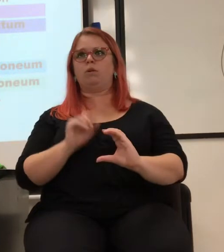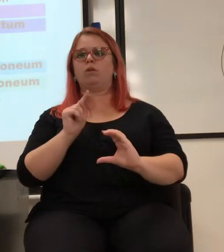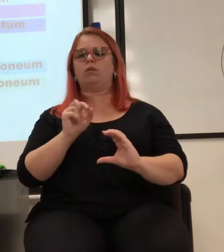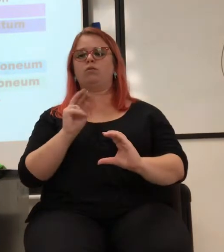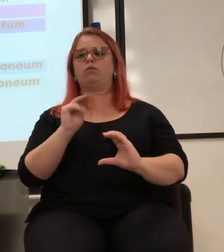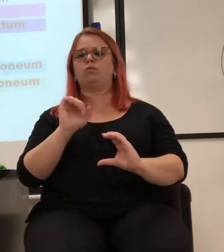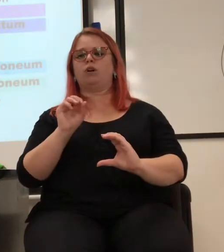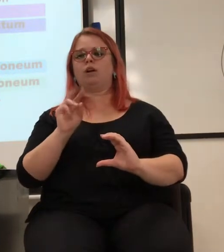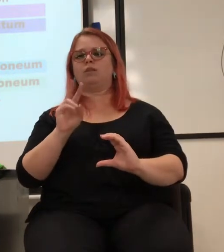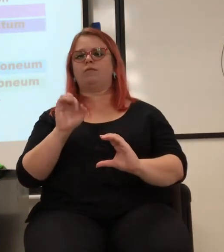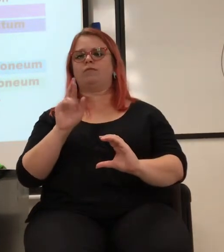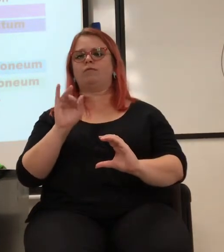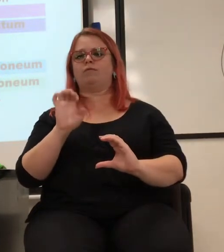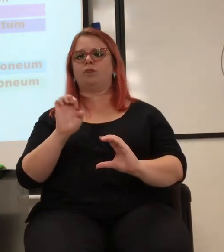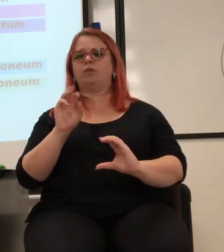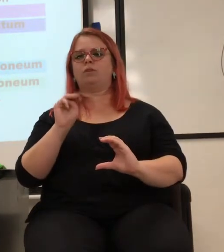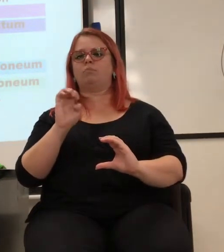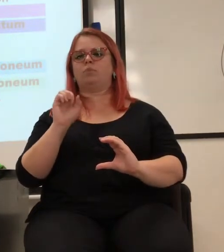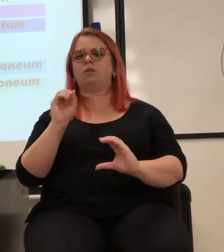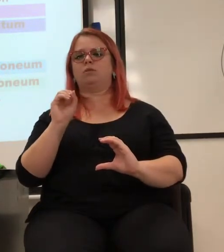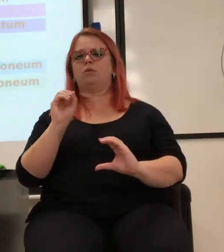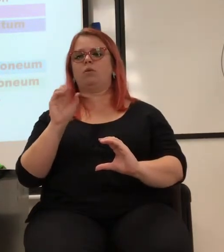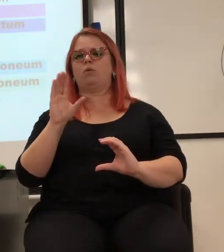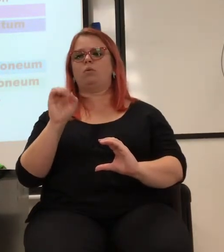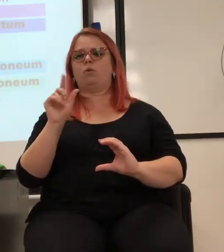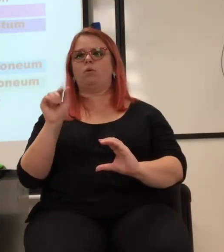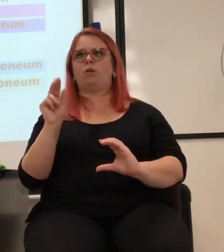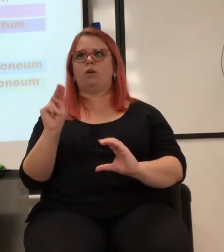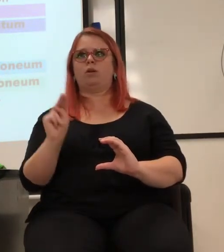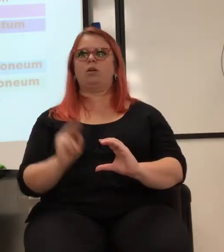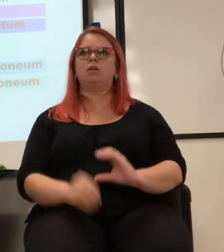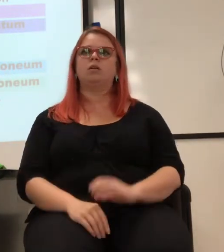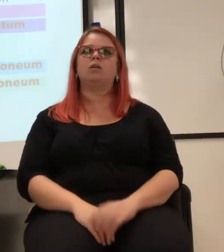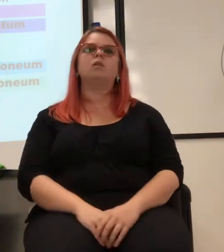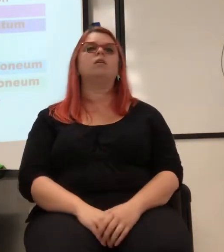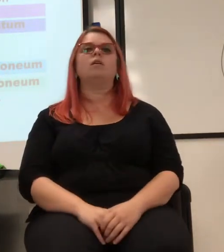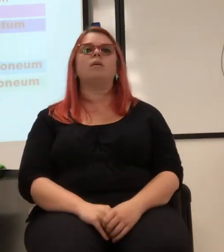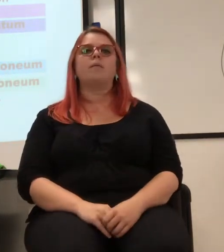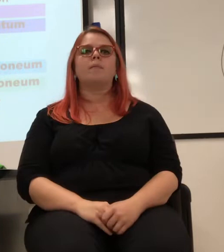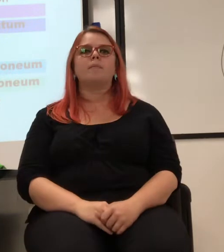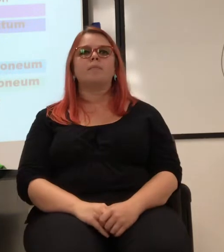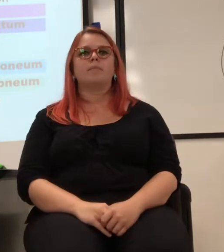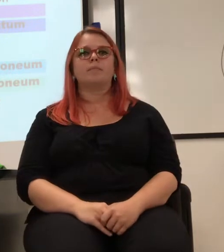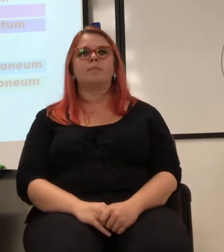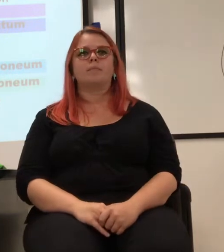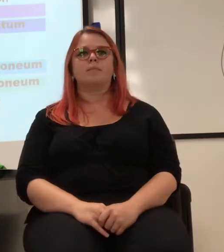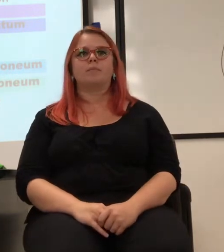transverse mesocolon.